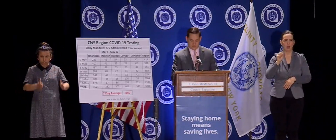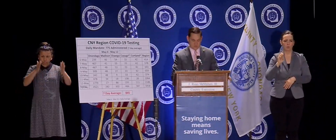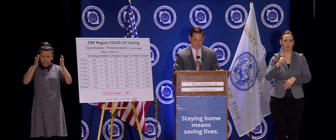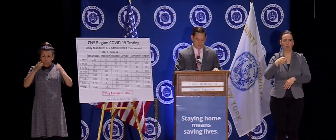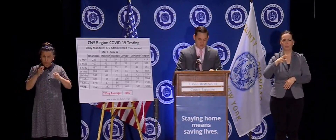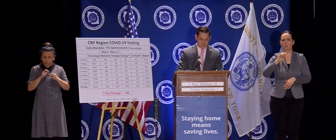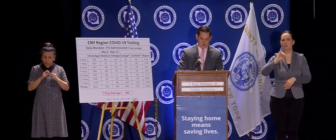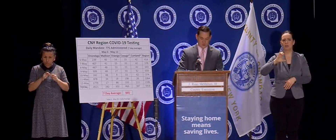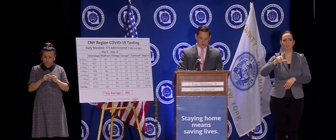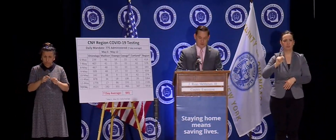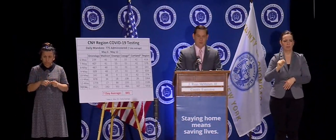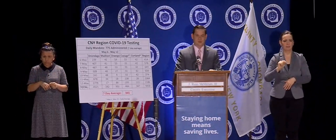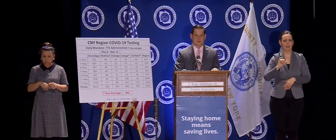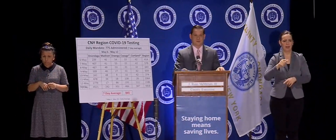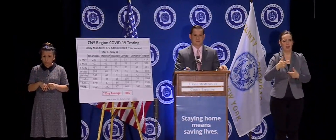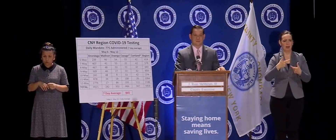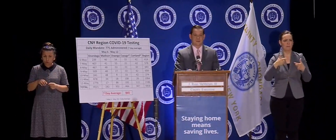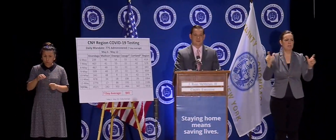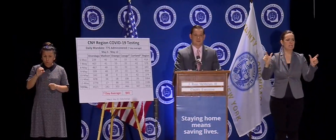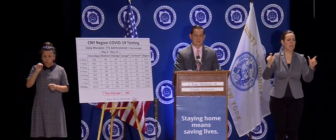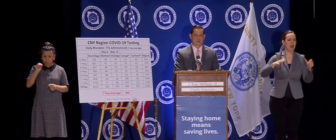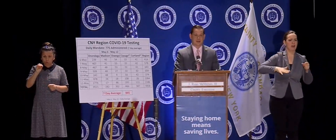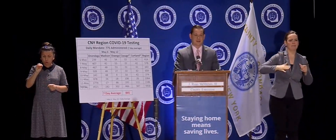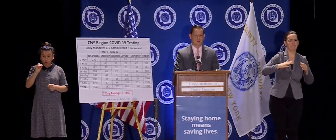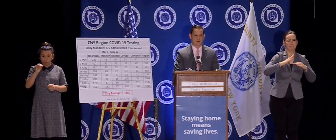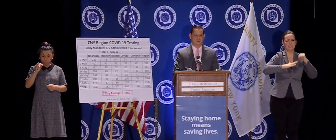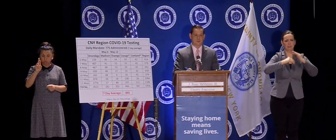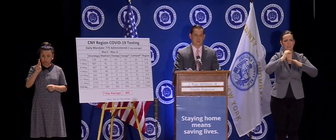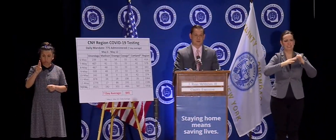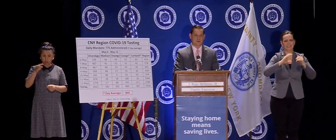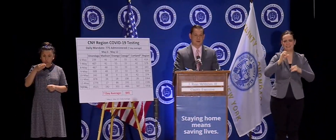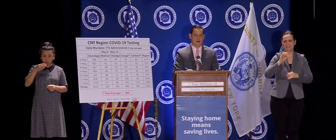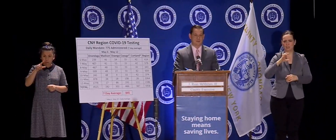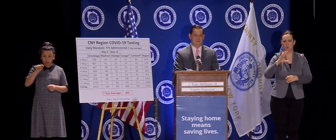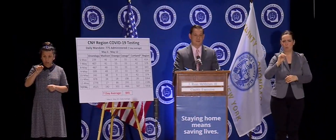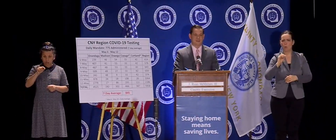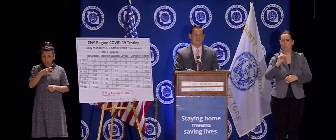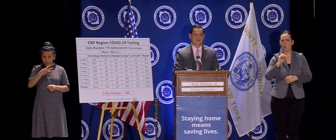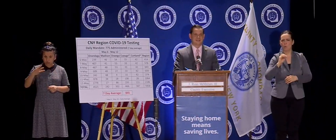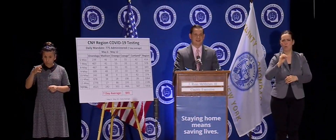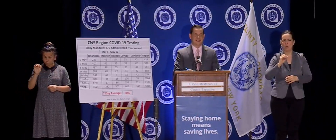signed a deal? Interesting question. I haven't got that one this week.